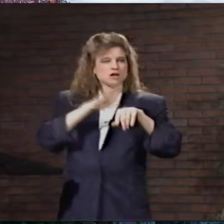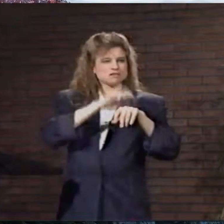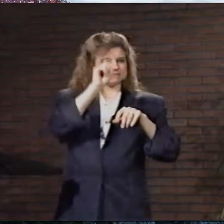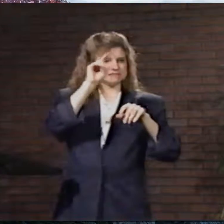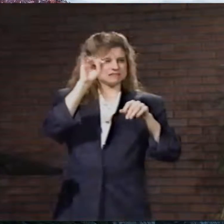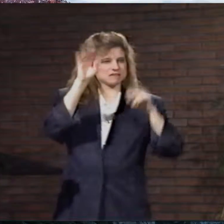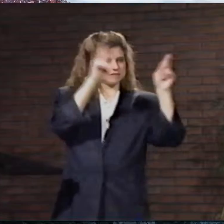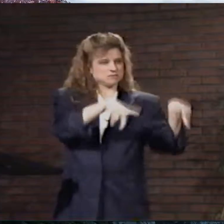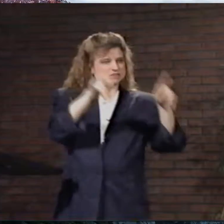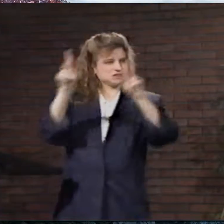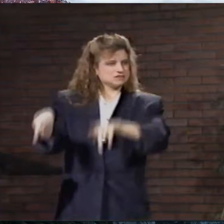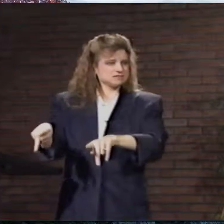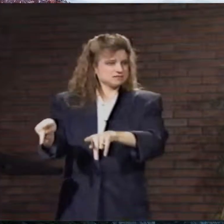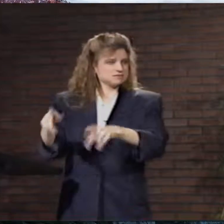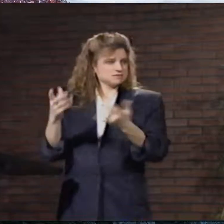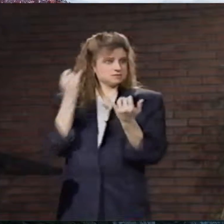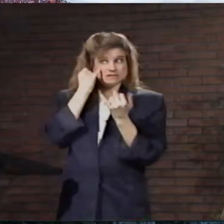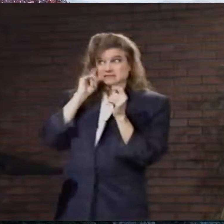meetings.